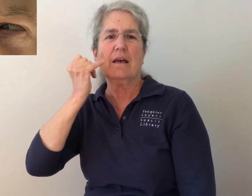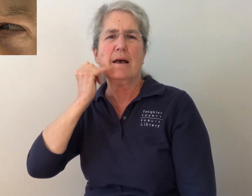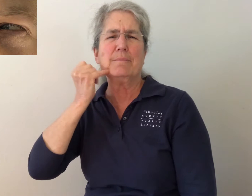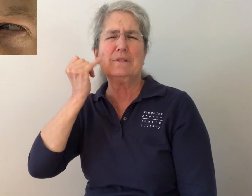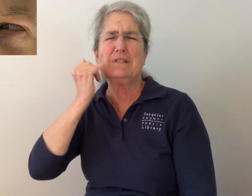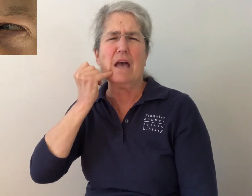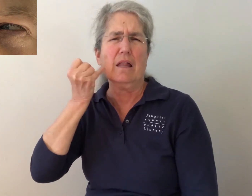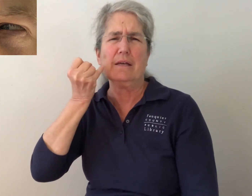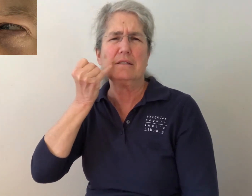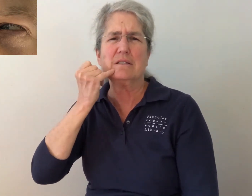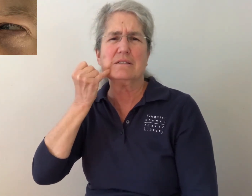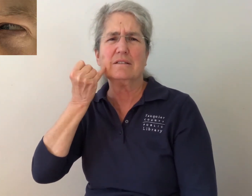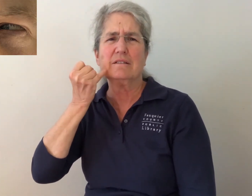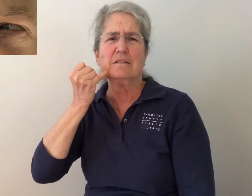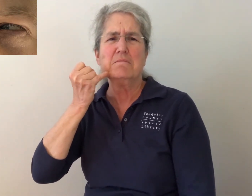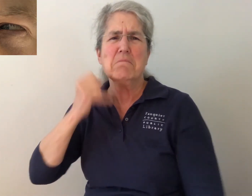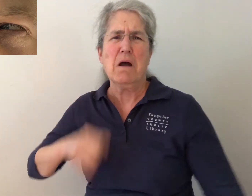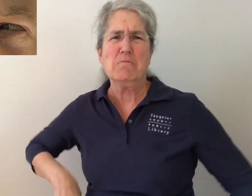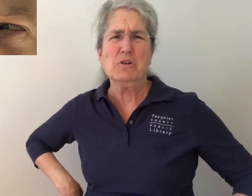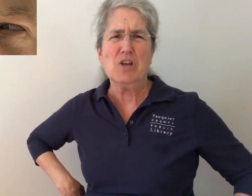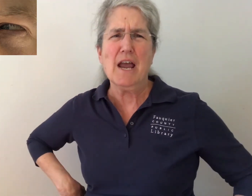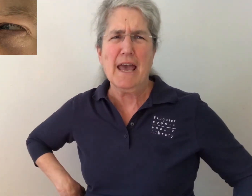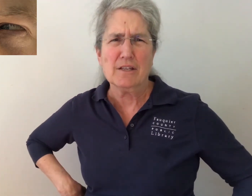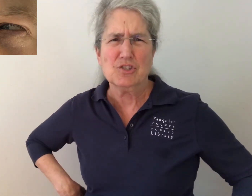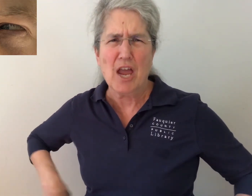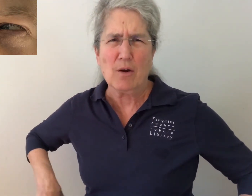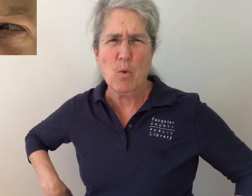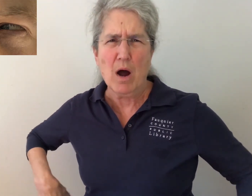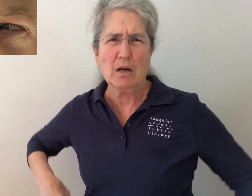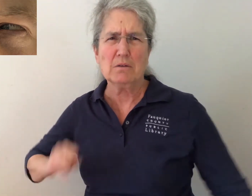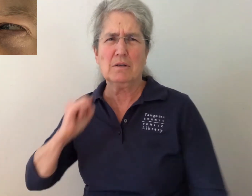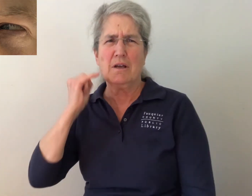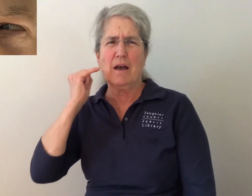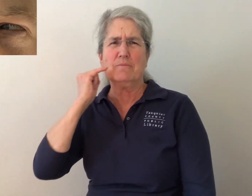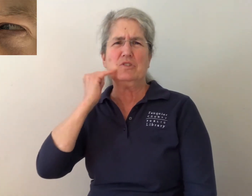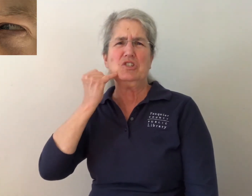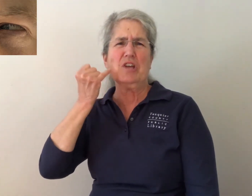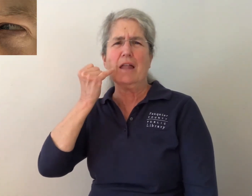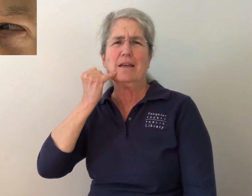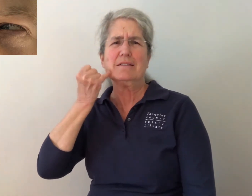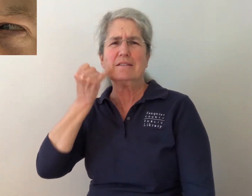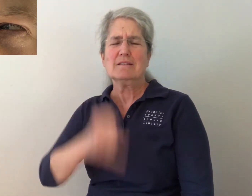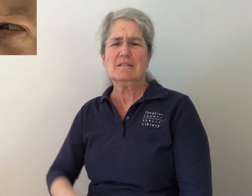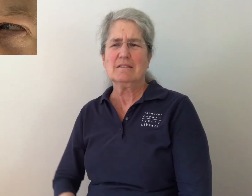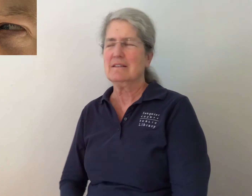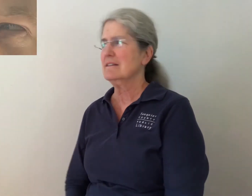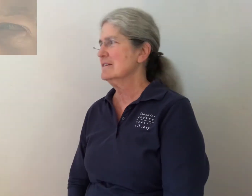I'm jealous. I wish I had a jaguar. I'm jealous.